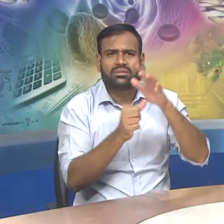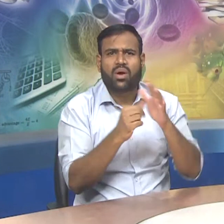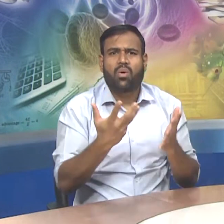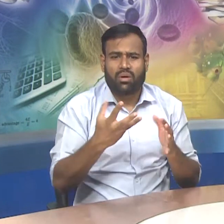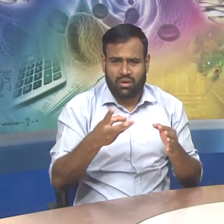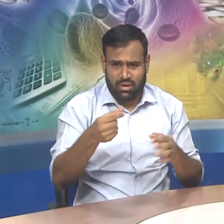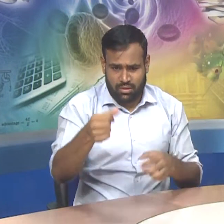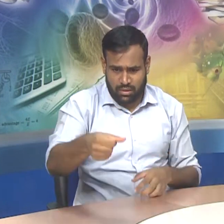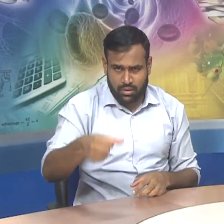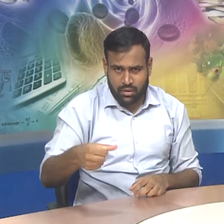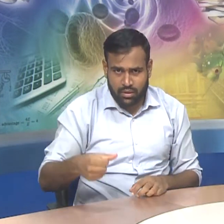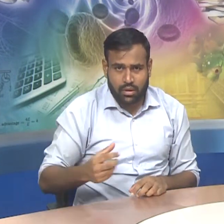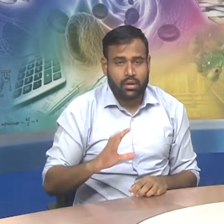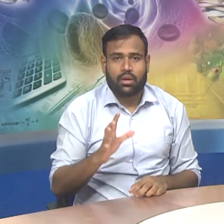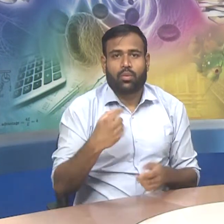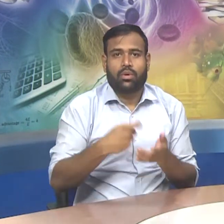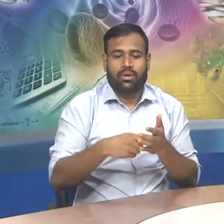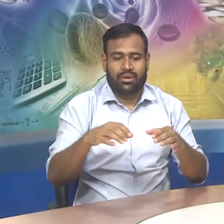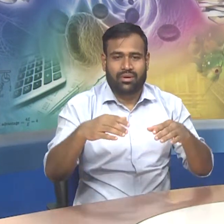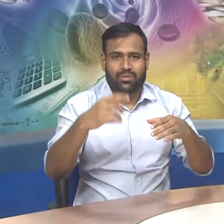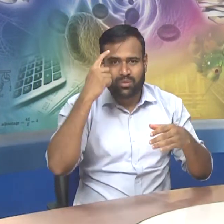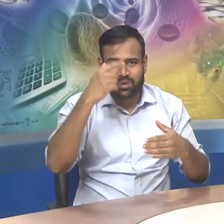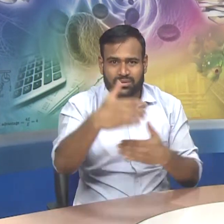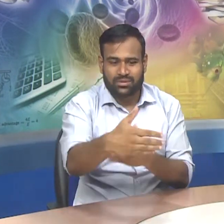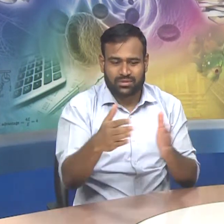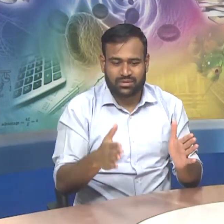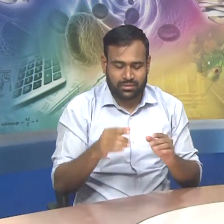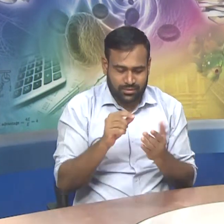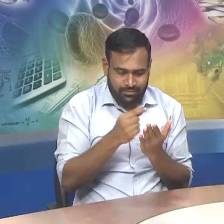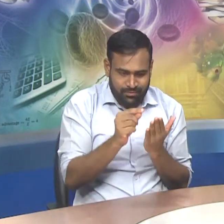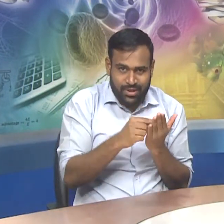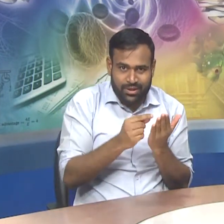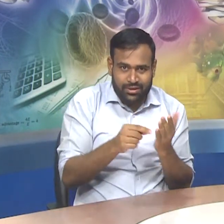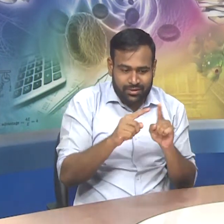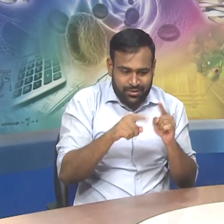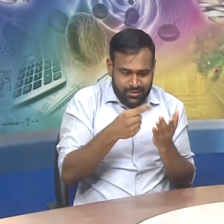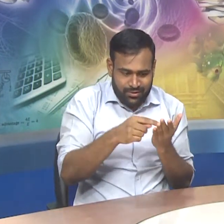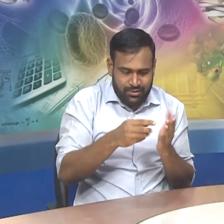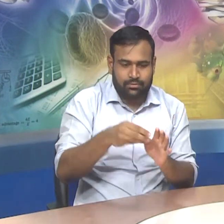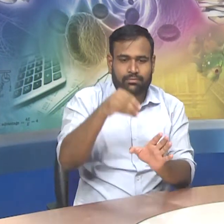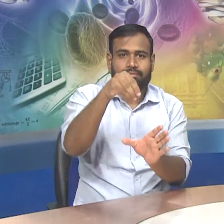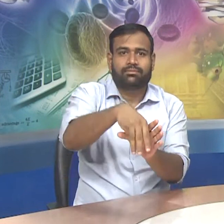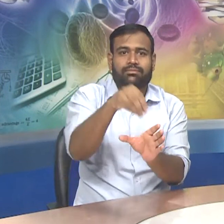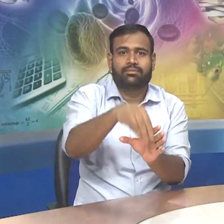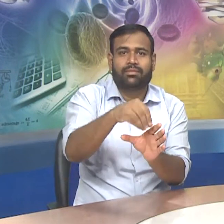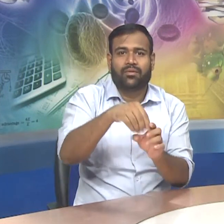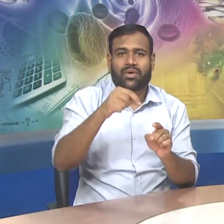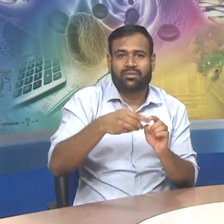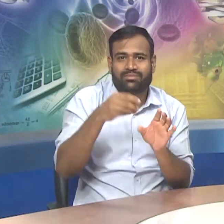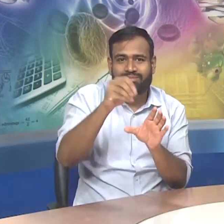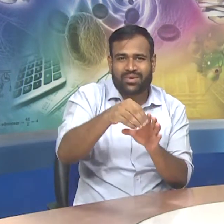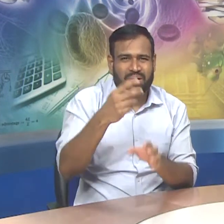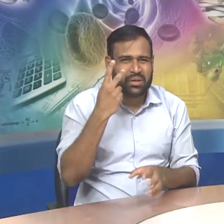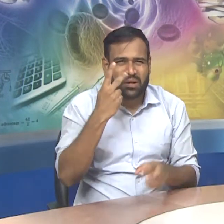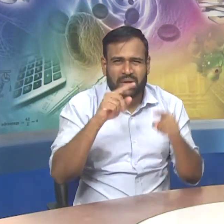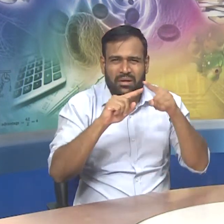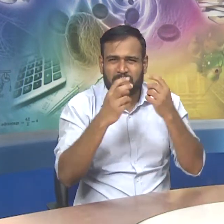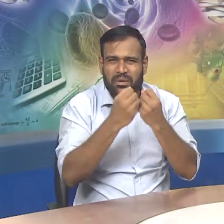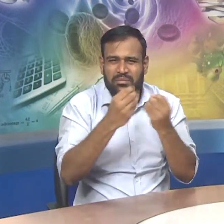And also the election procedure, the voting is done by the secret ballot, means